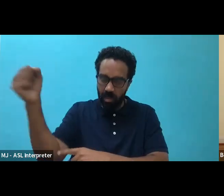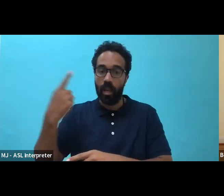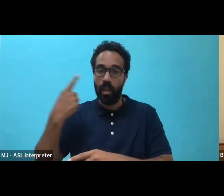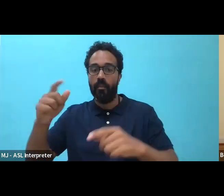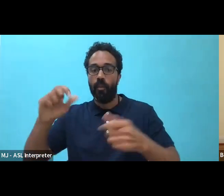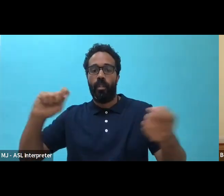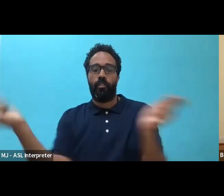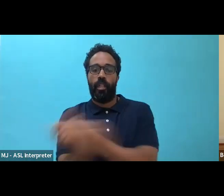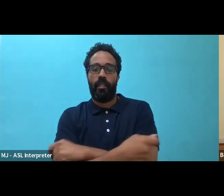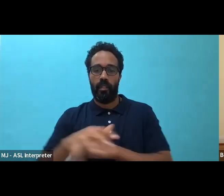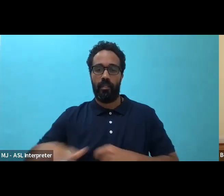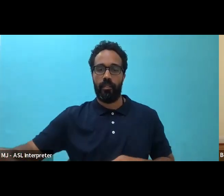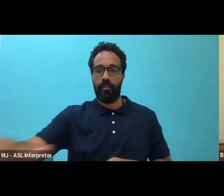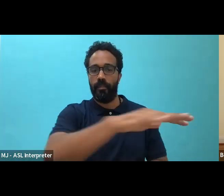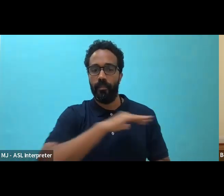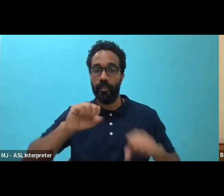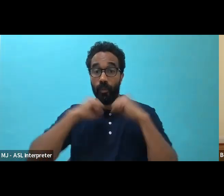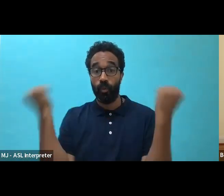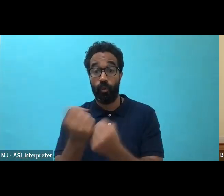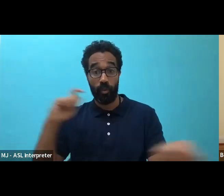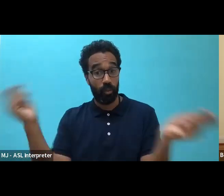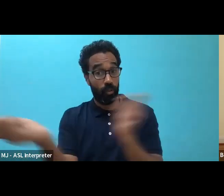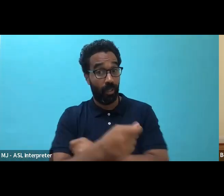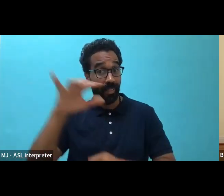is advocate for social change.